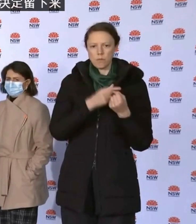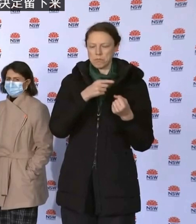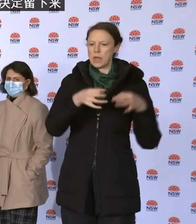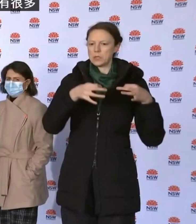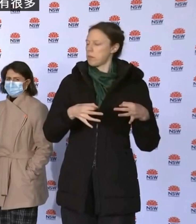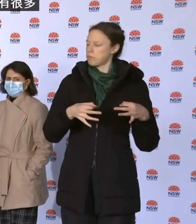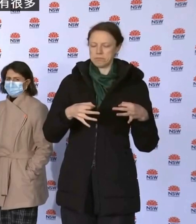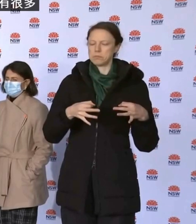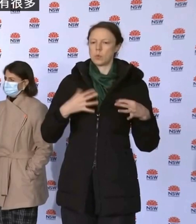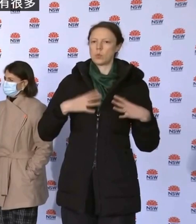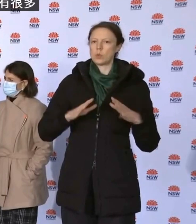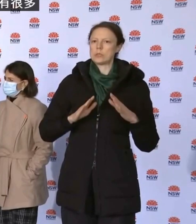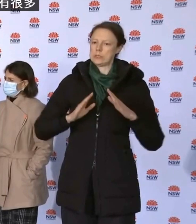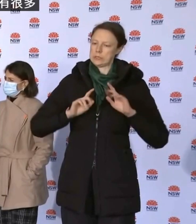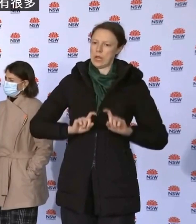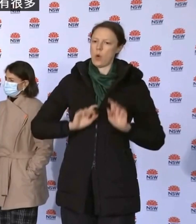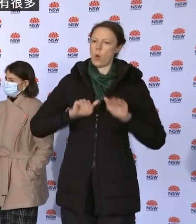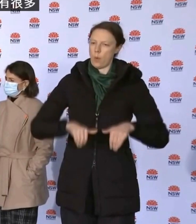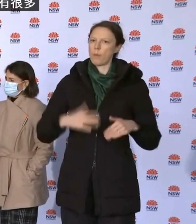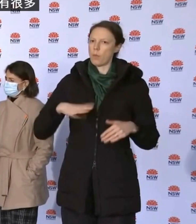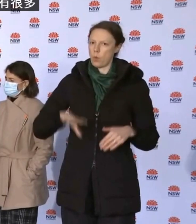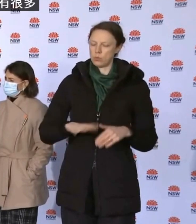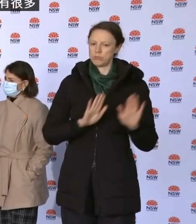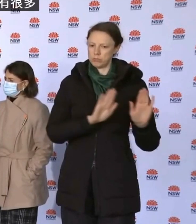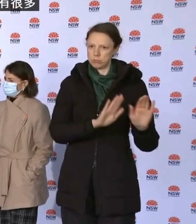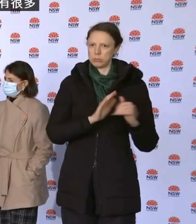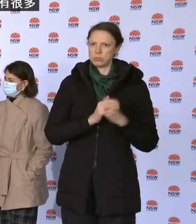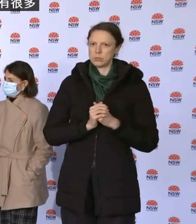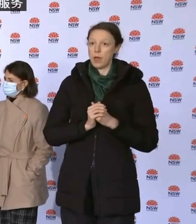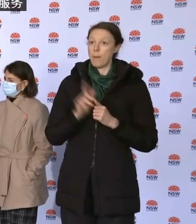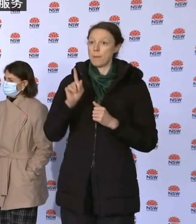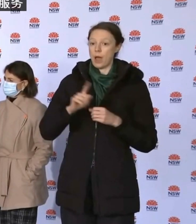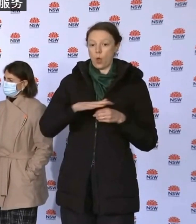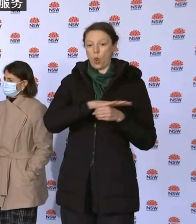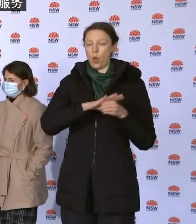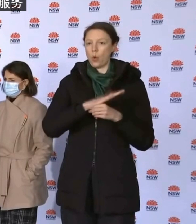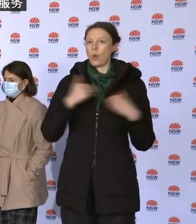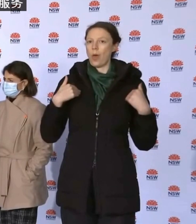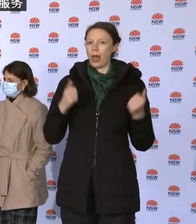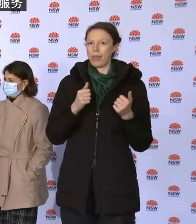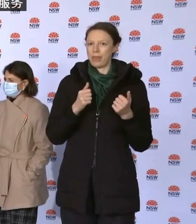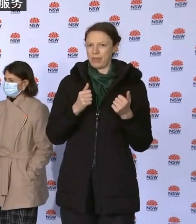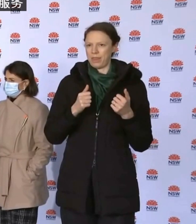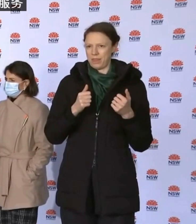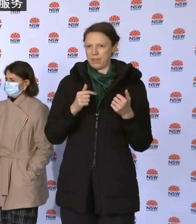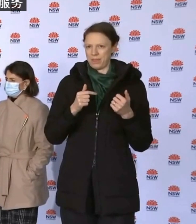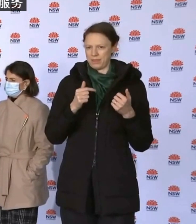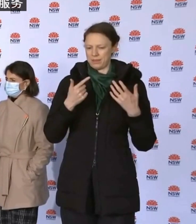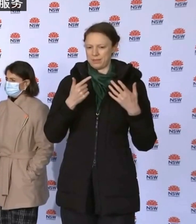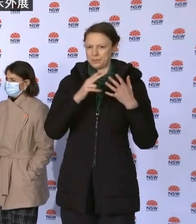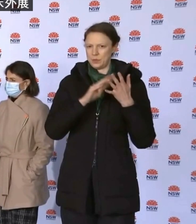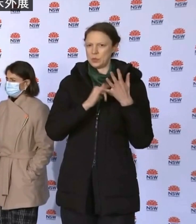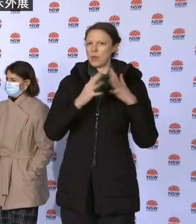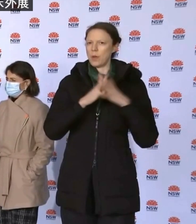stay at home, but the local health district has got a lot of services for managing a large number of people in that